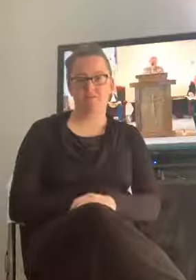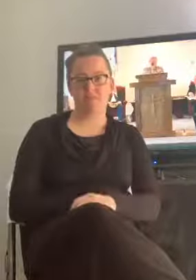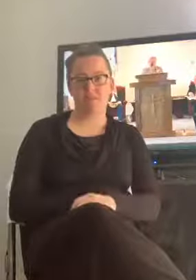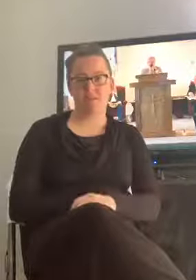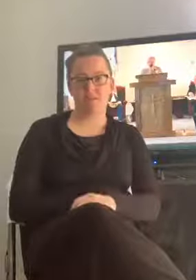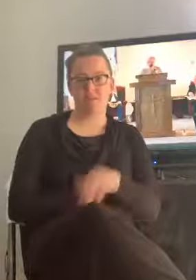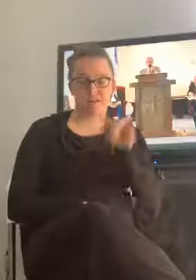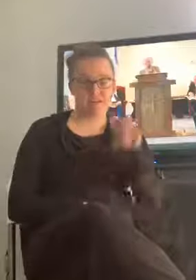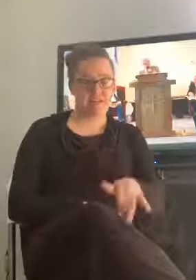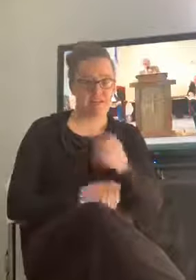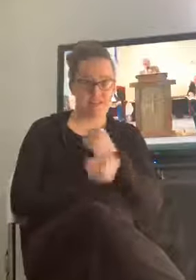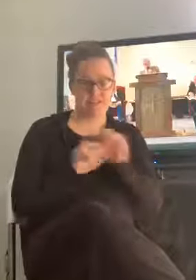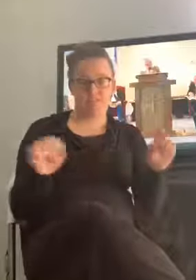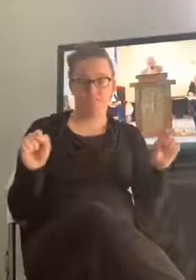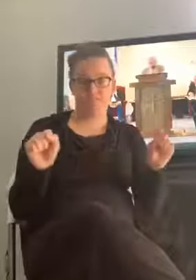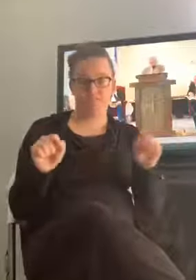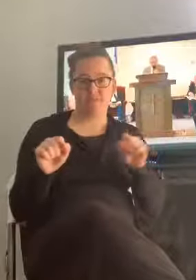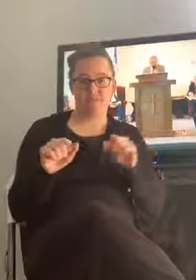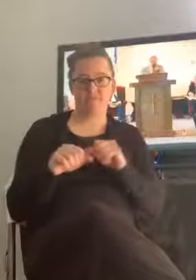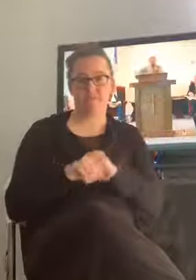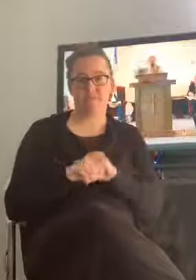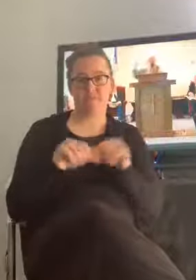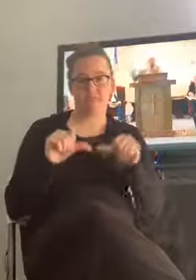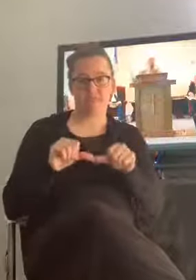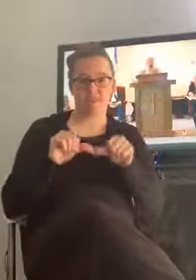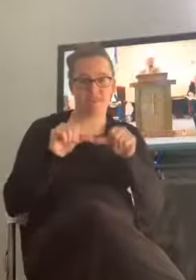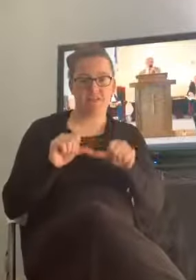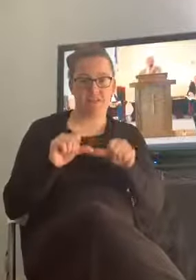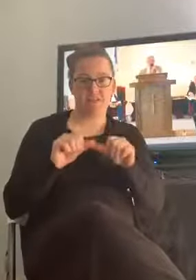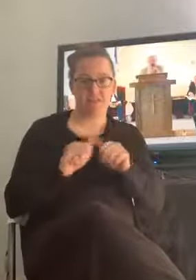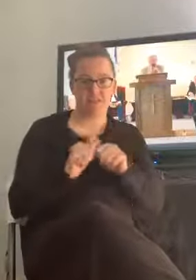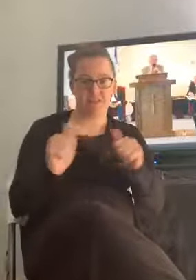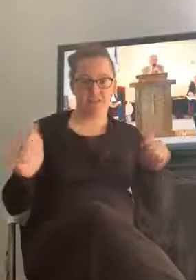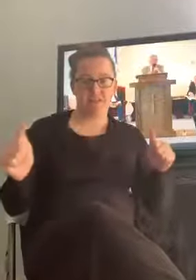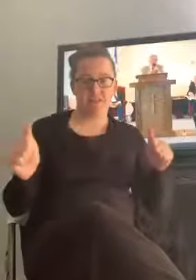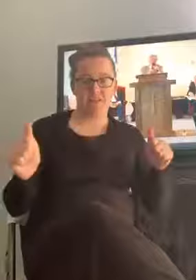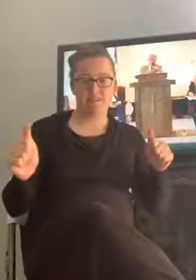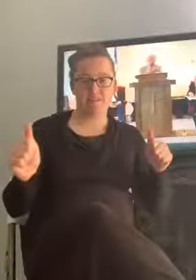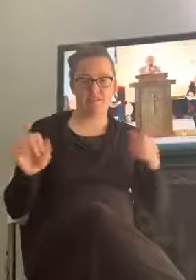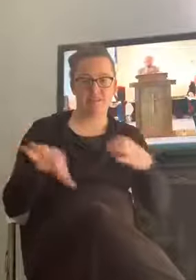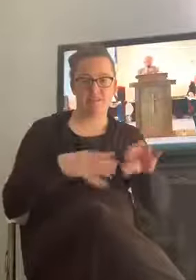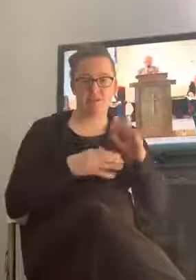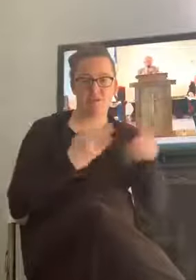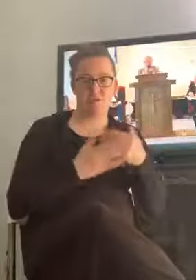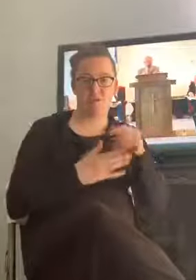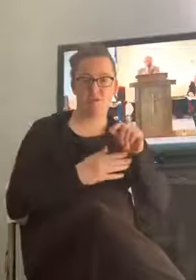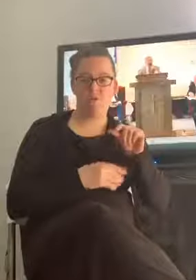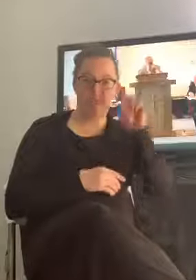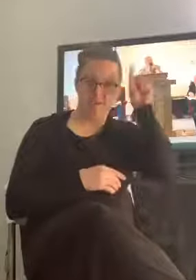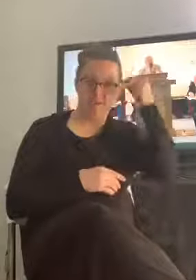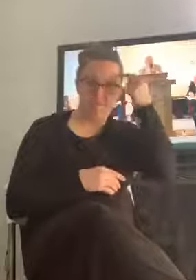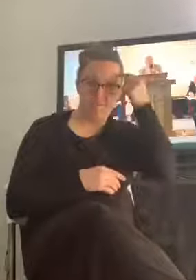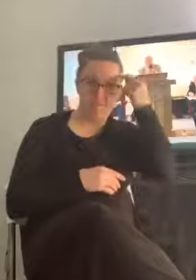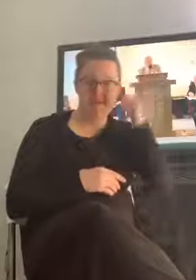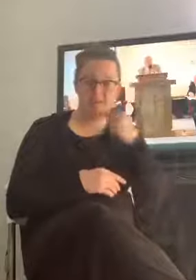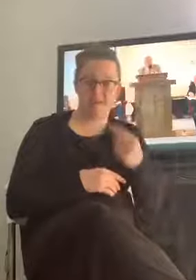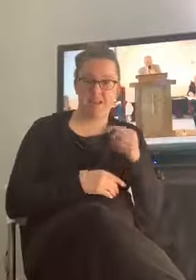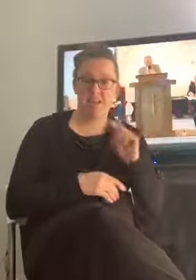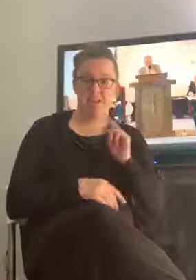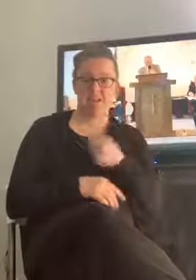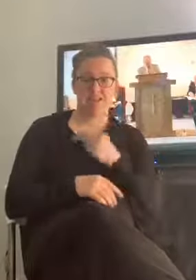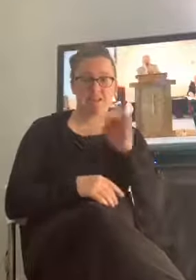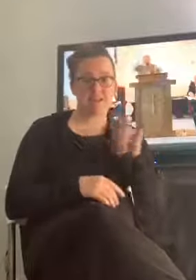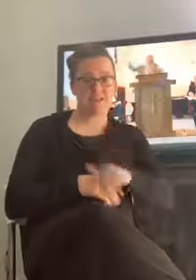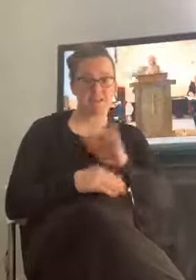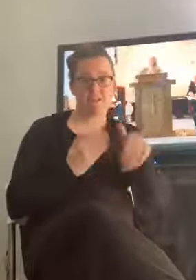That's right. Stay safe. Right. Keep distance. Do all the things that the government officials are telling us to do. That's all that you can